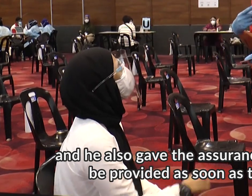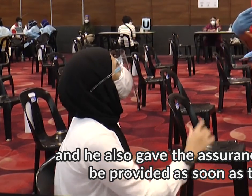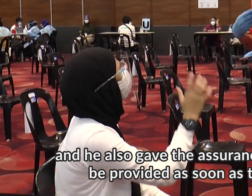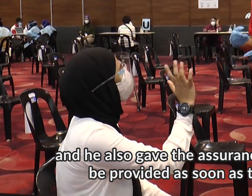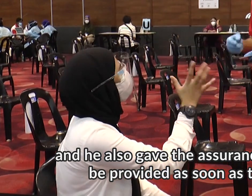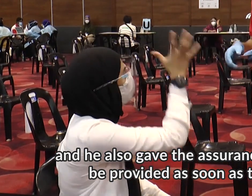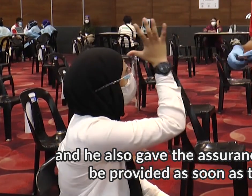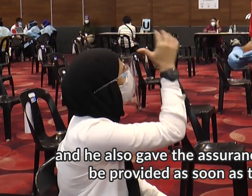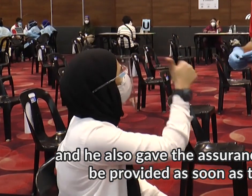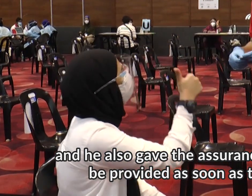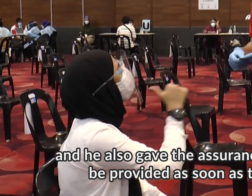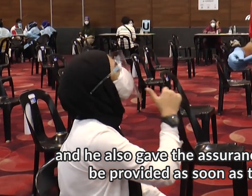provided as soon as they arrive.